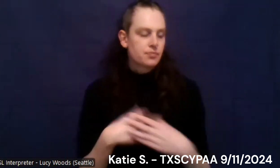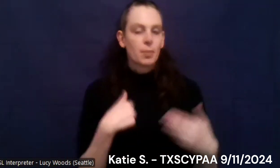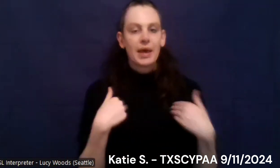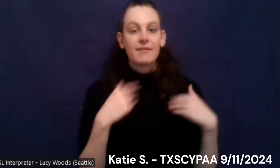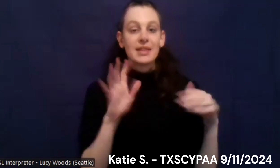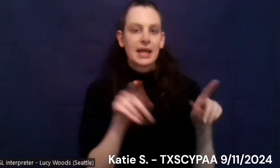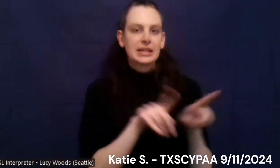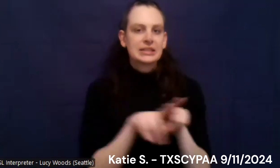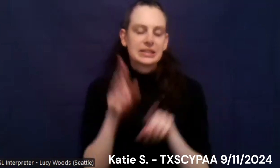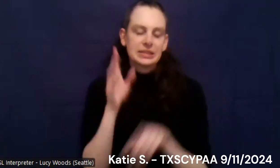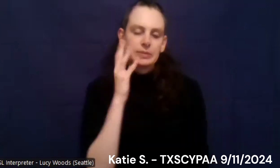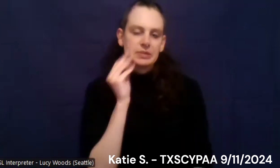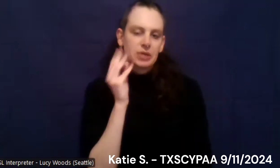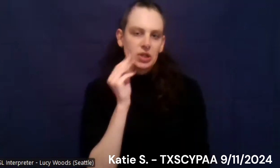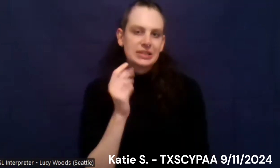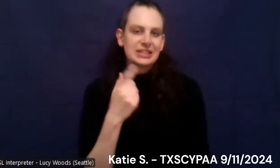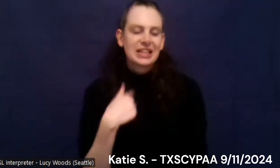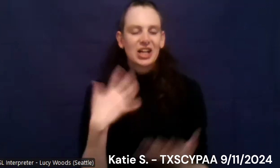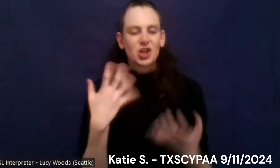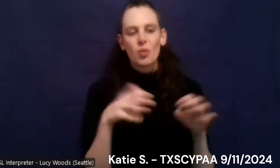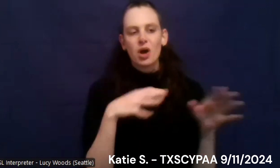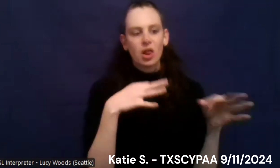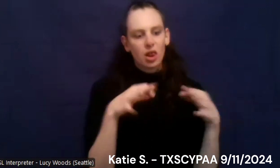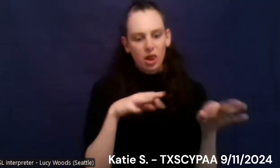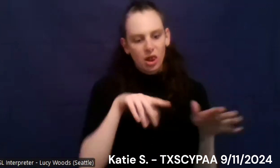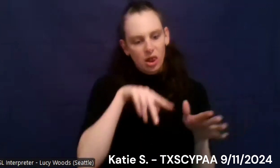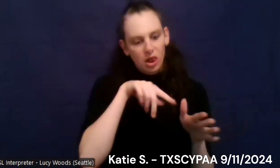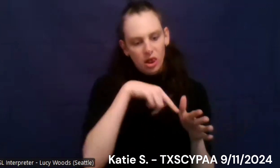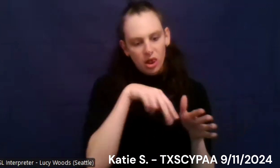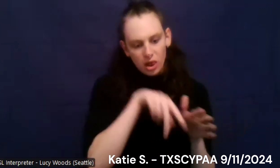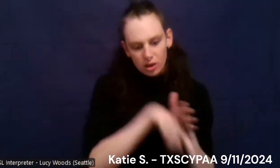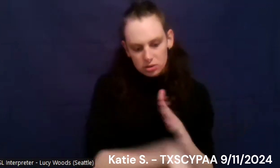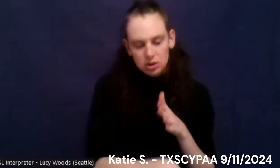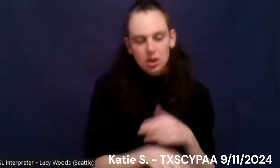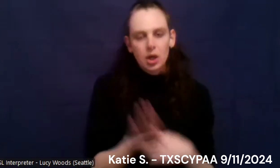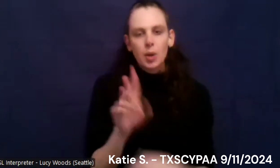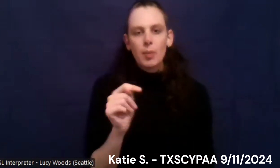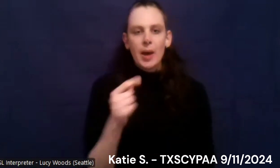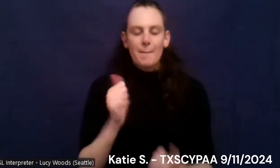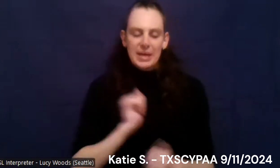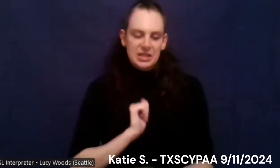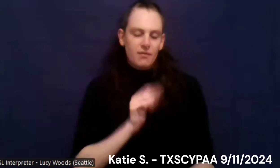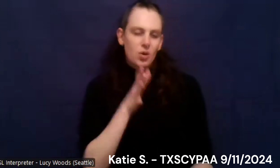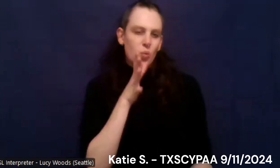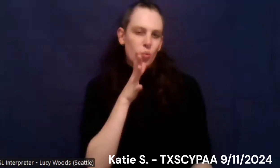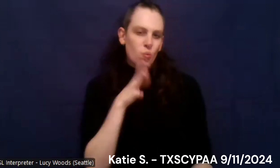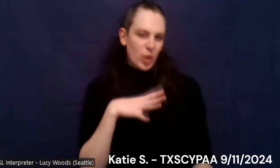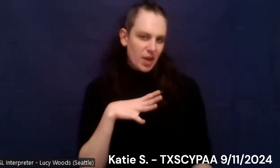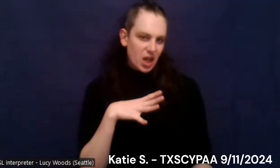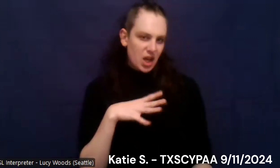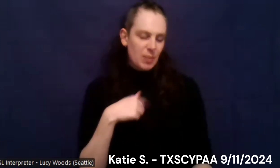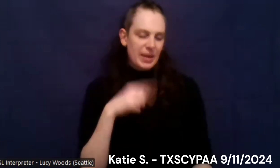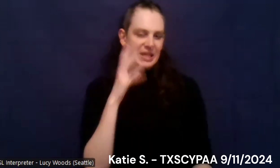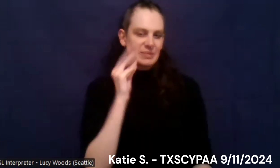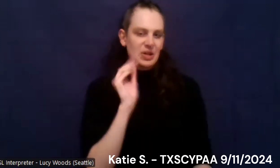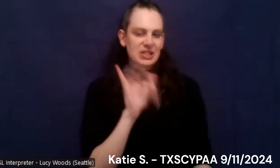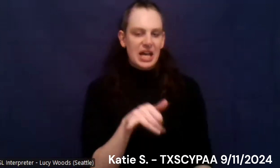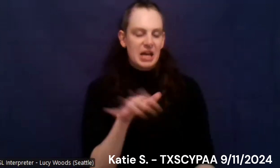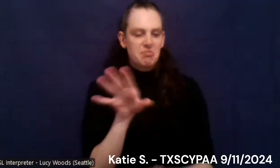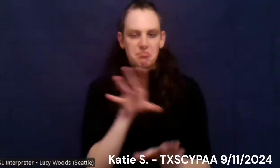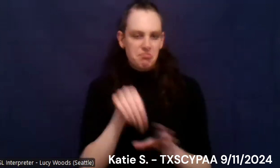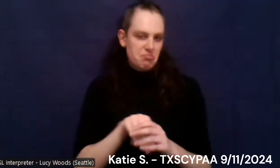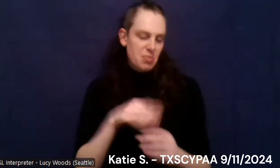I won't touch on things, but there's things as a woman that I experienced that are a part of my story. And if